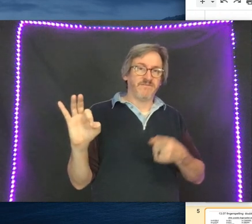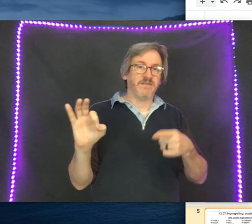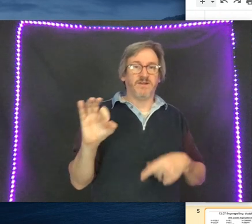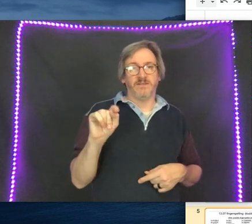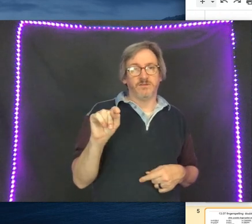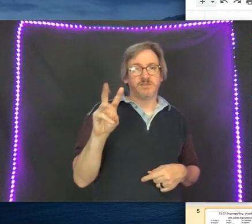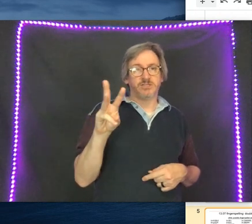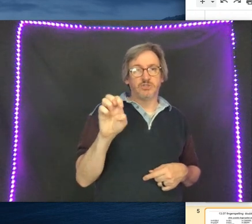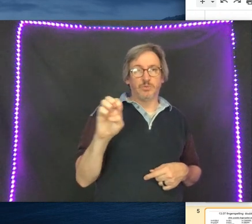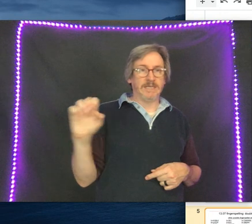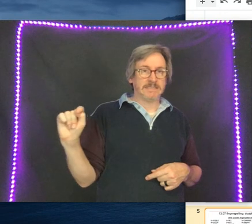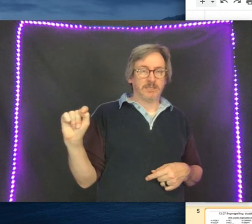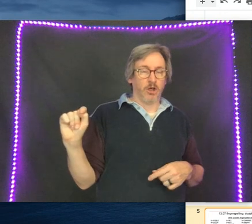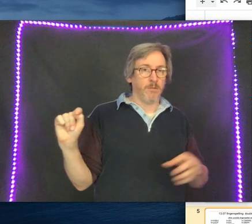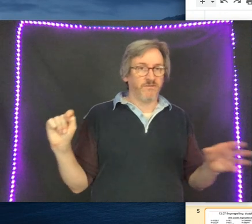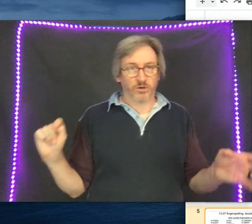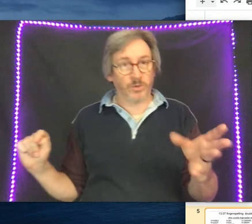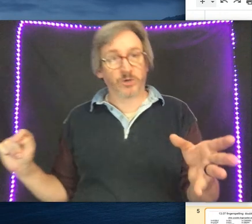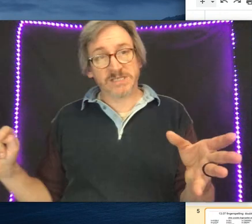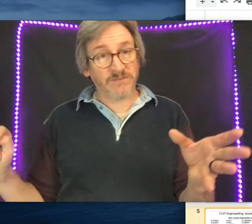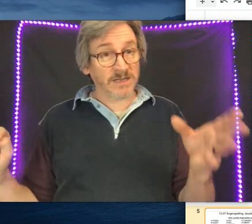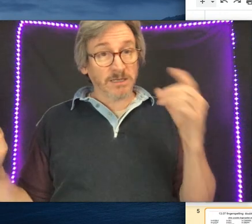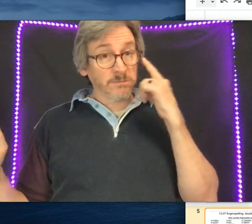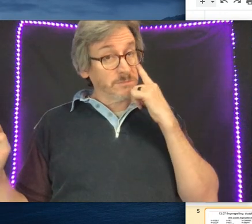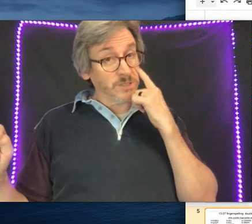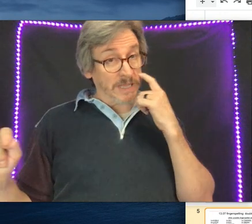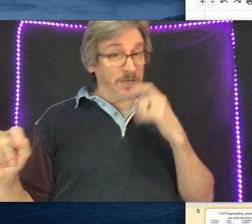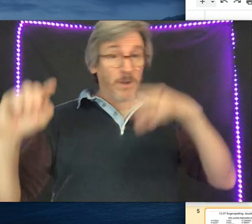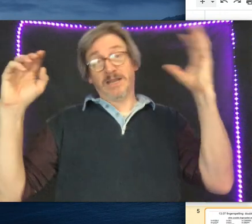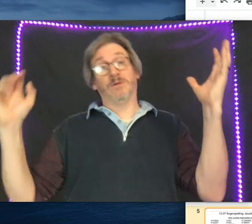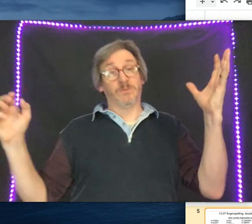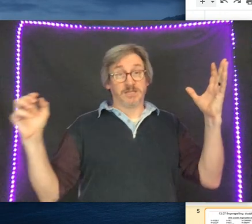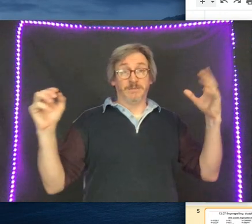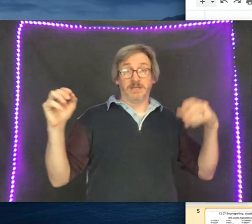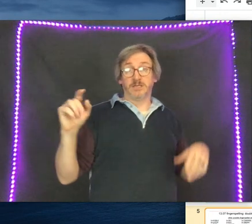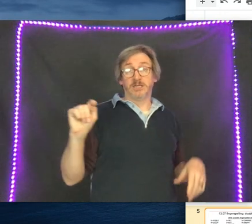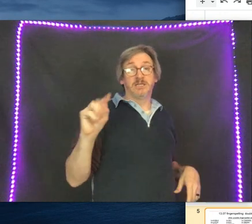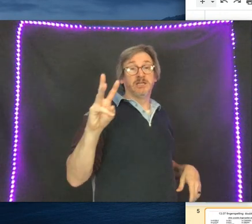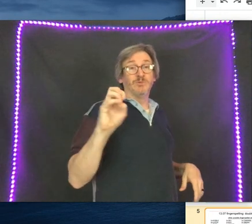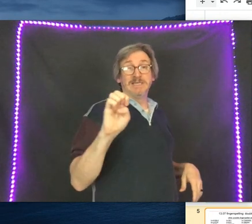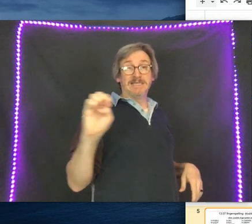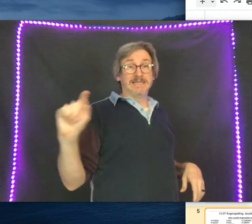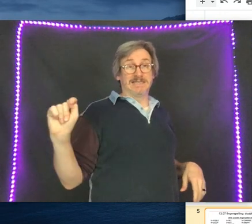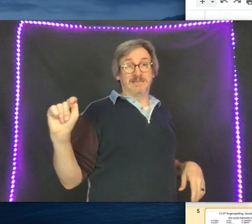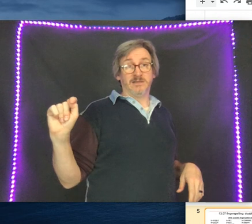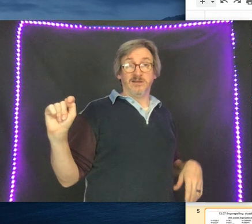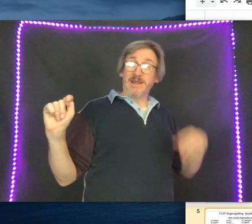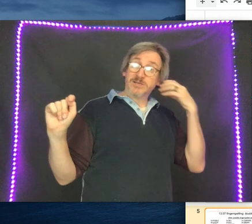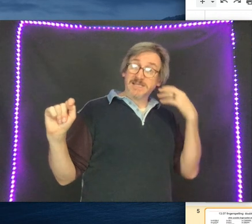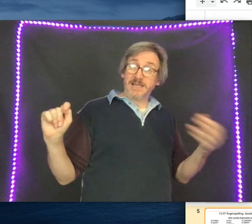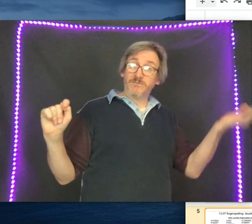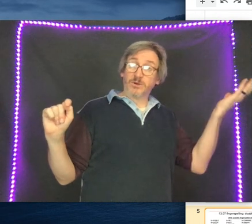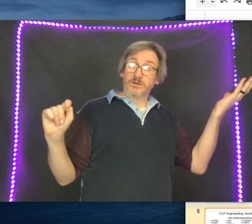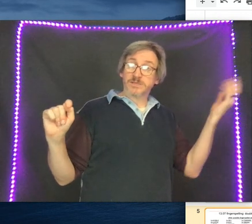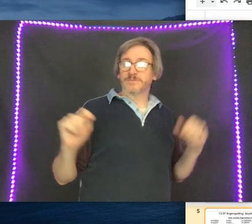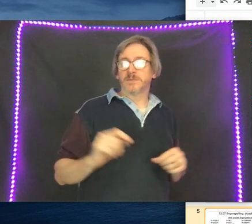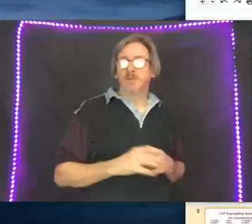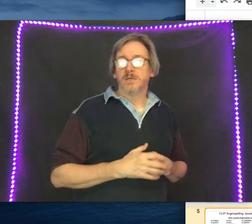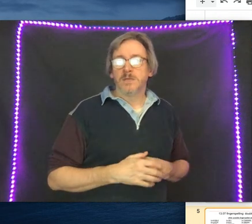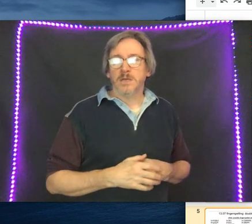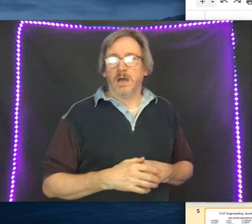I find it funny there's tweet long before Twitter was invented, so they had no idea what it was going to mean. They were just thinking of